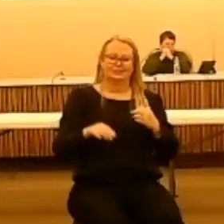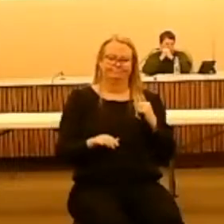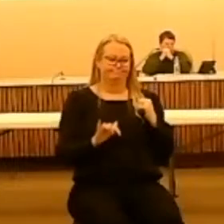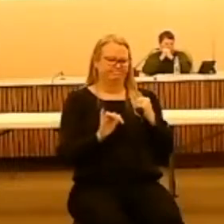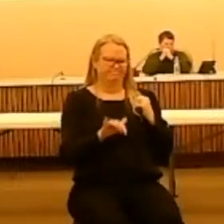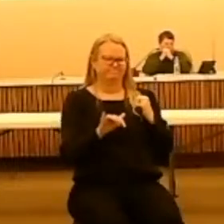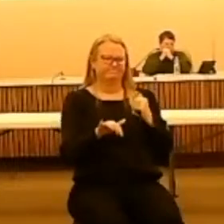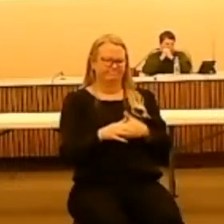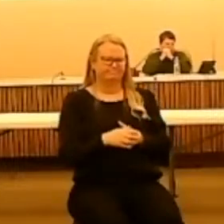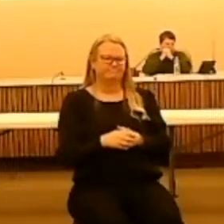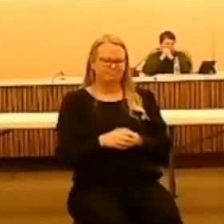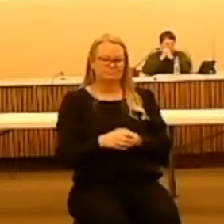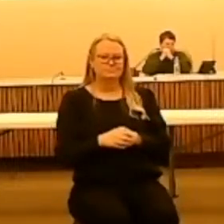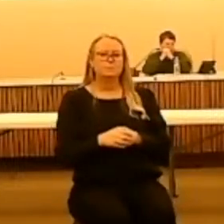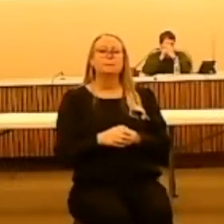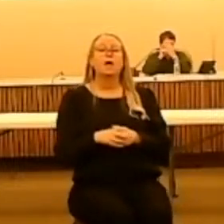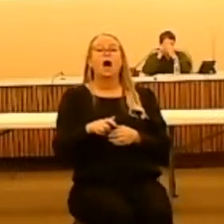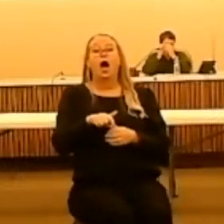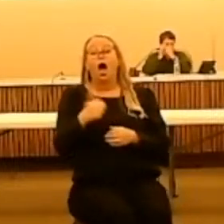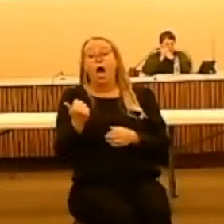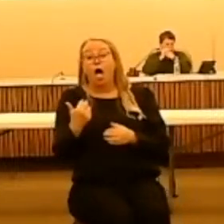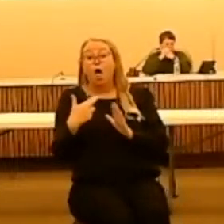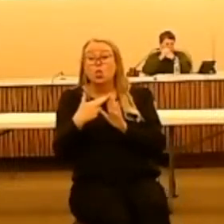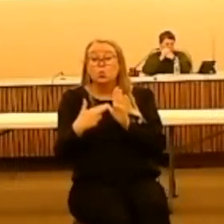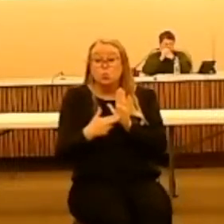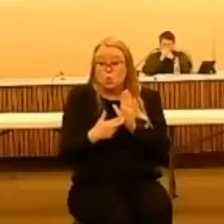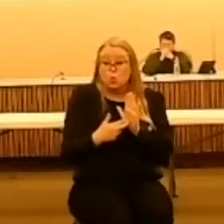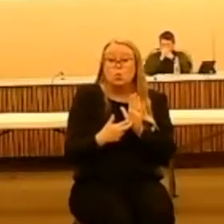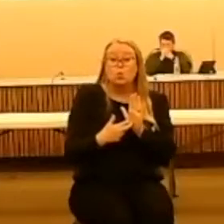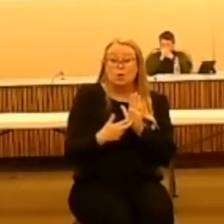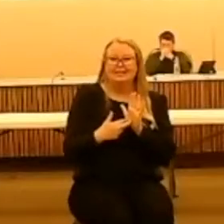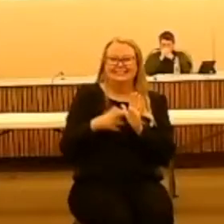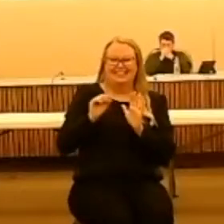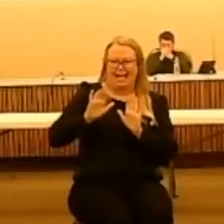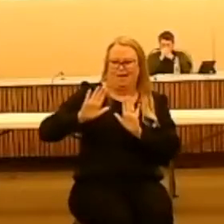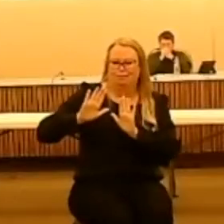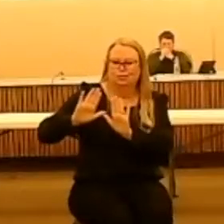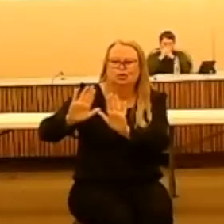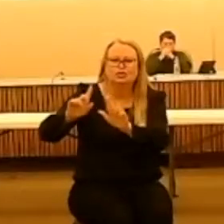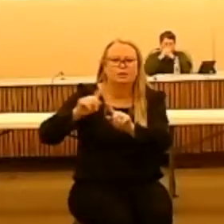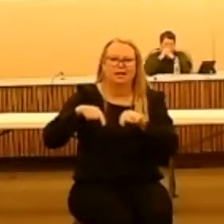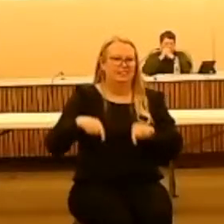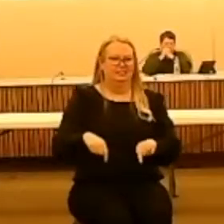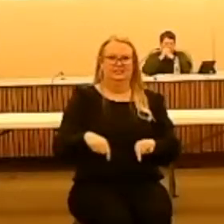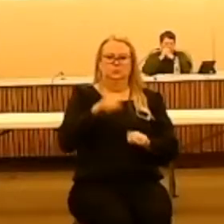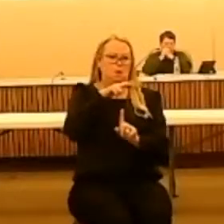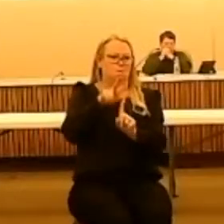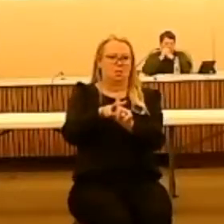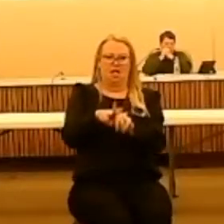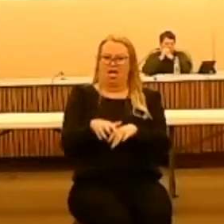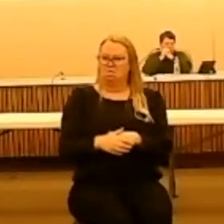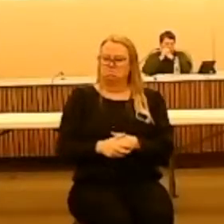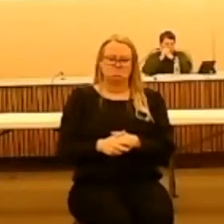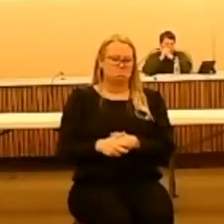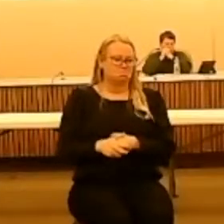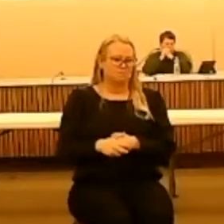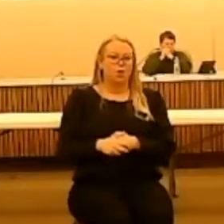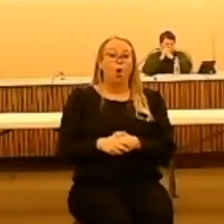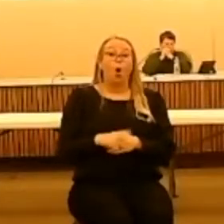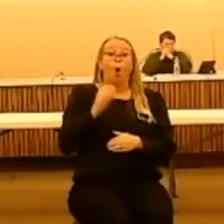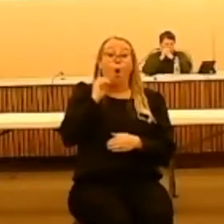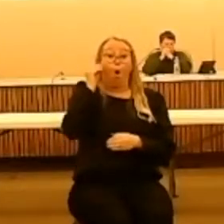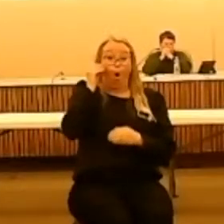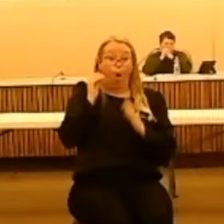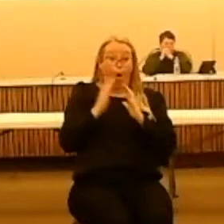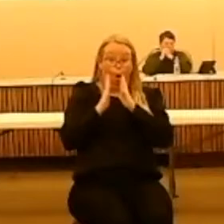setback rules that work off different things. So, but yeah, the distance from their home to the